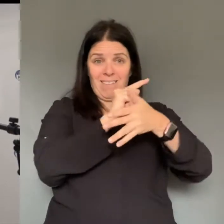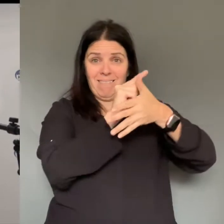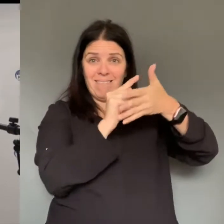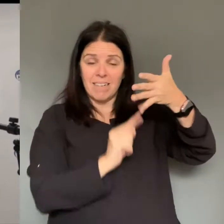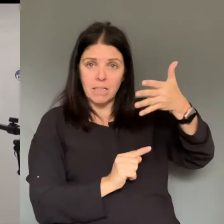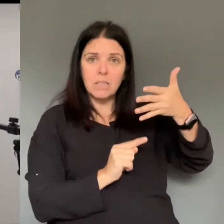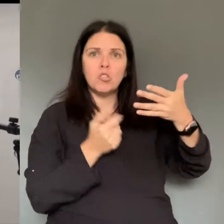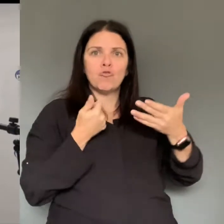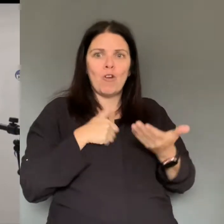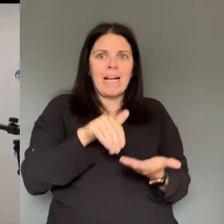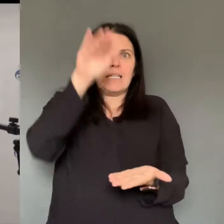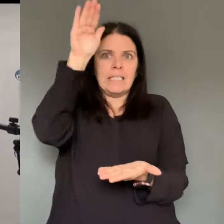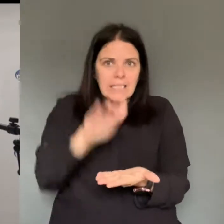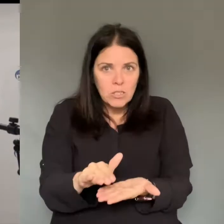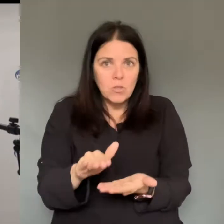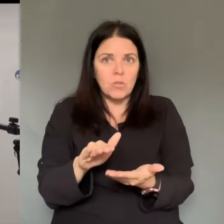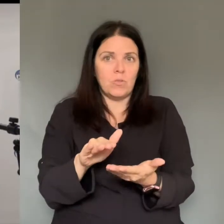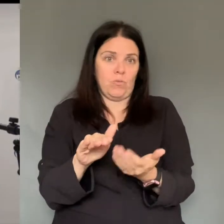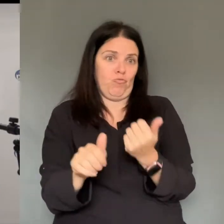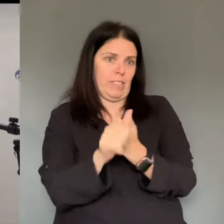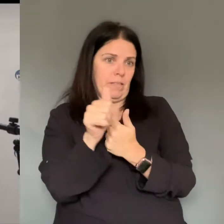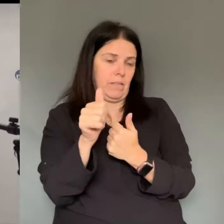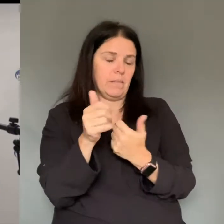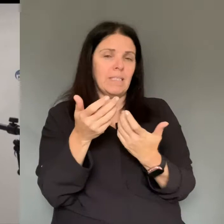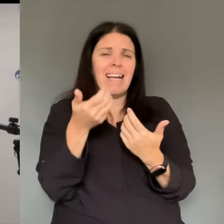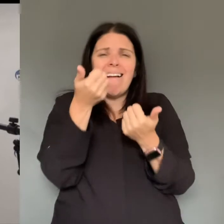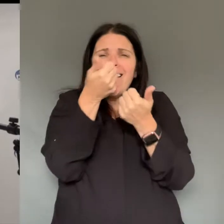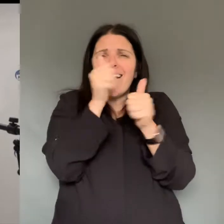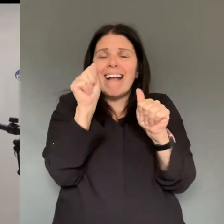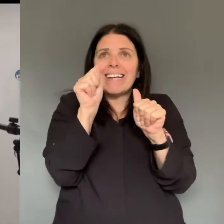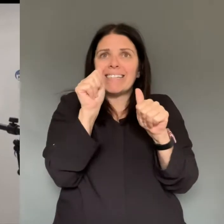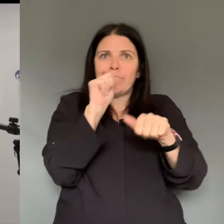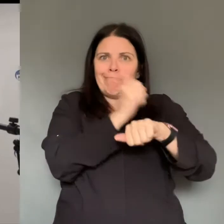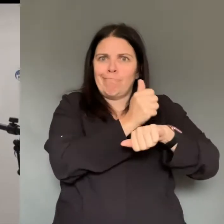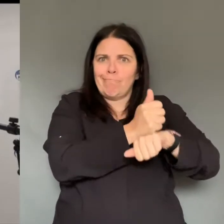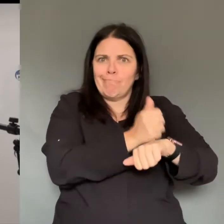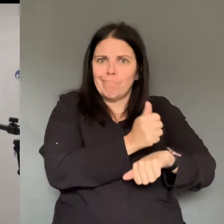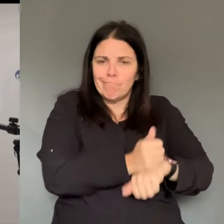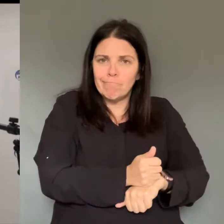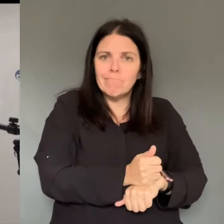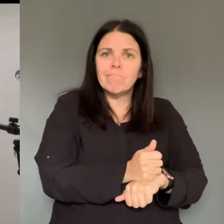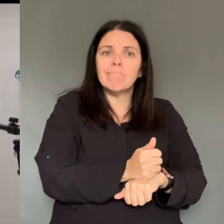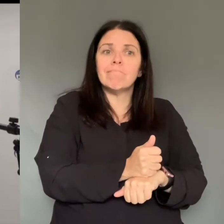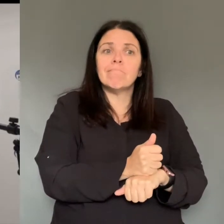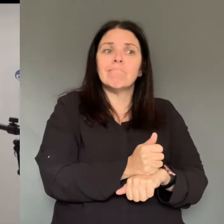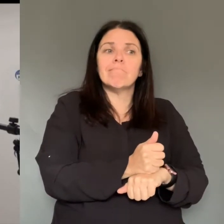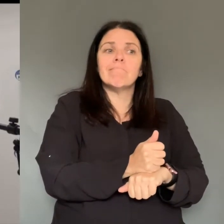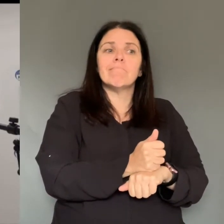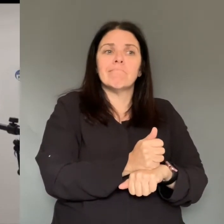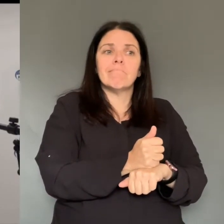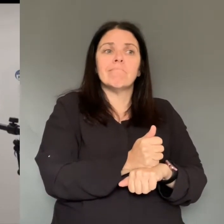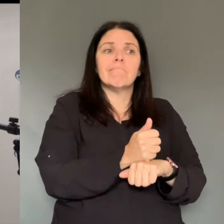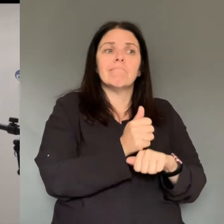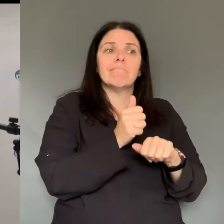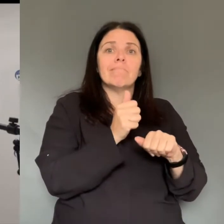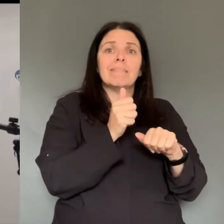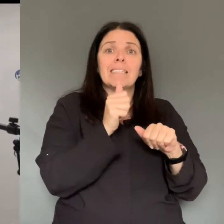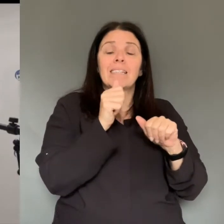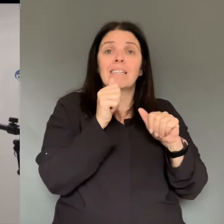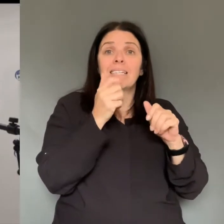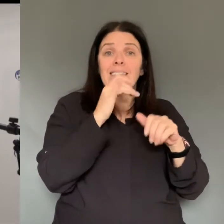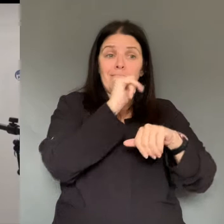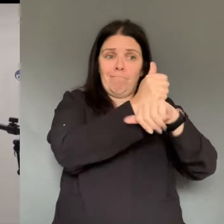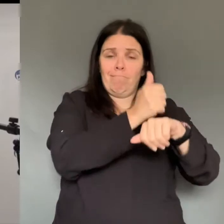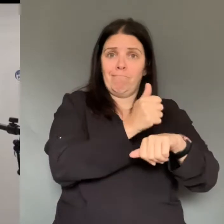a home work self-isolation. So if someone who lives here in our community and crossing the border and working there, and